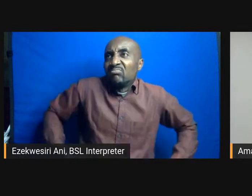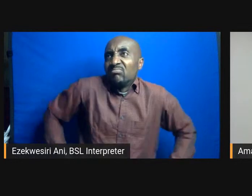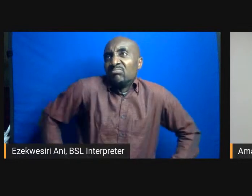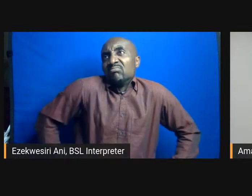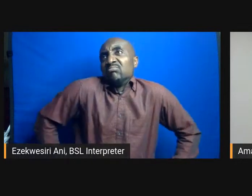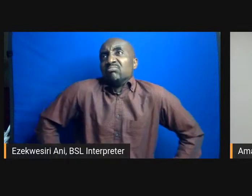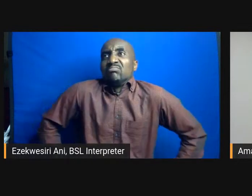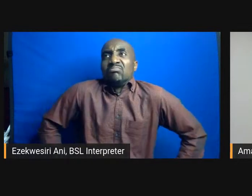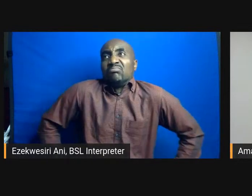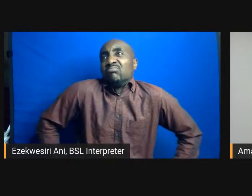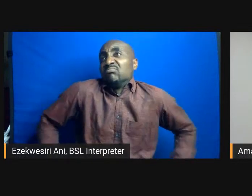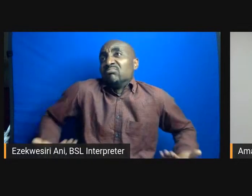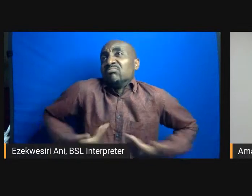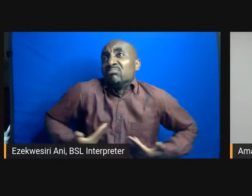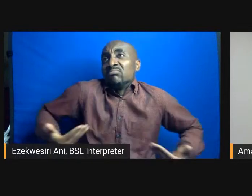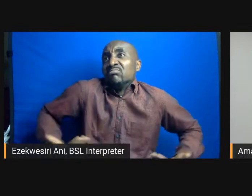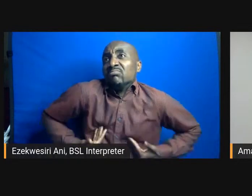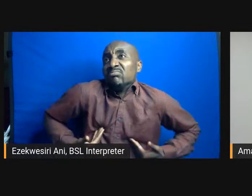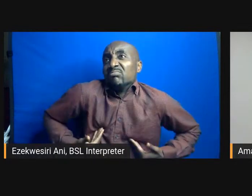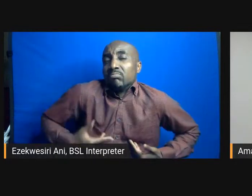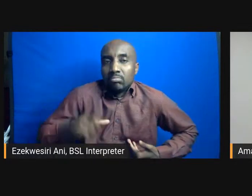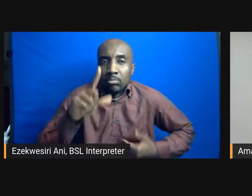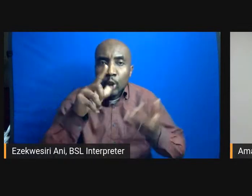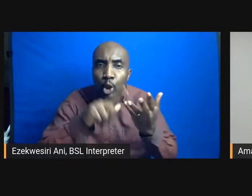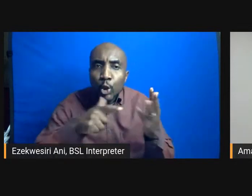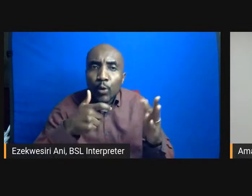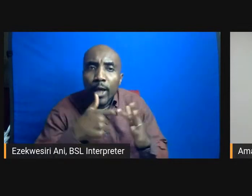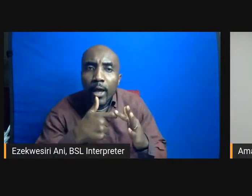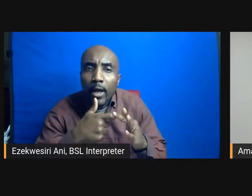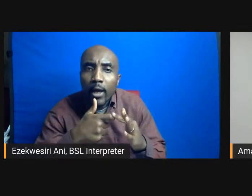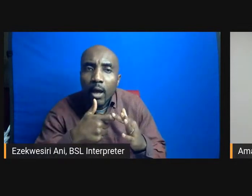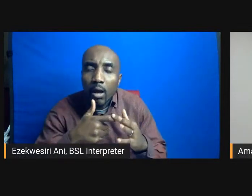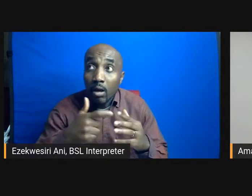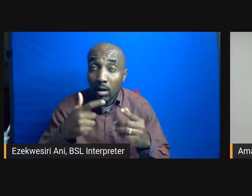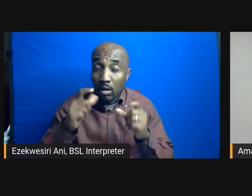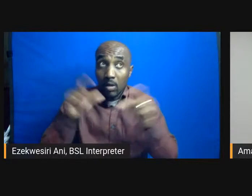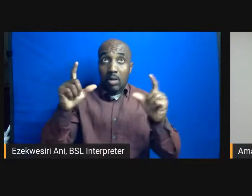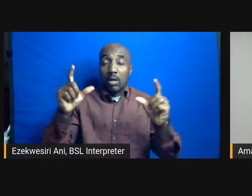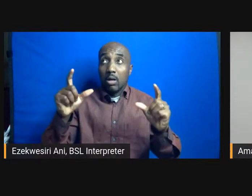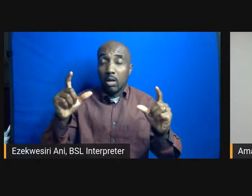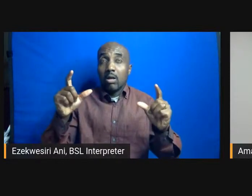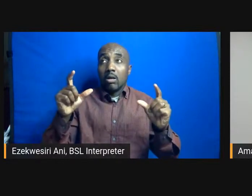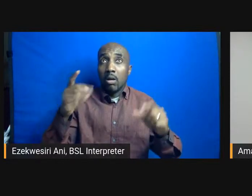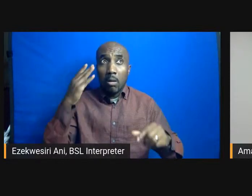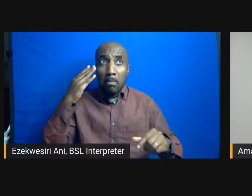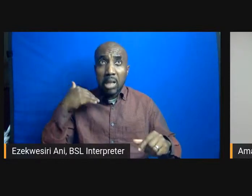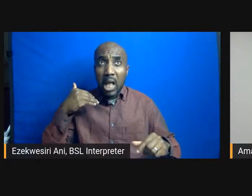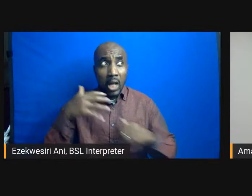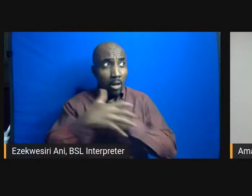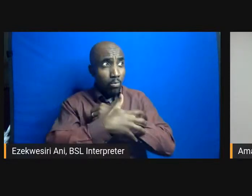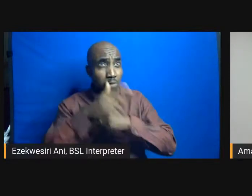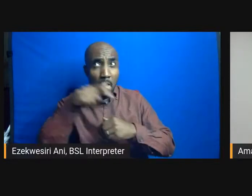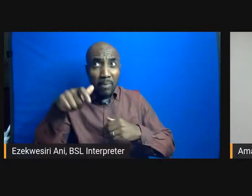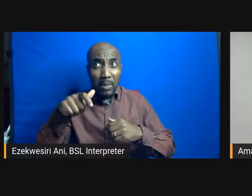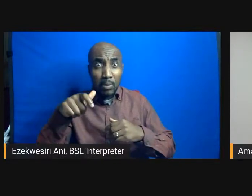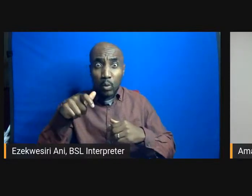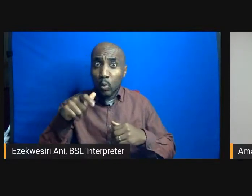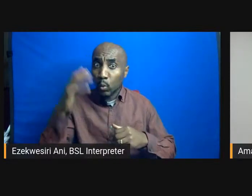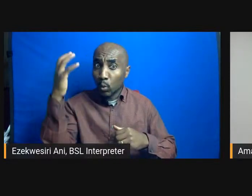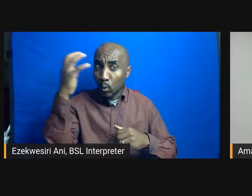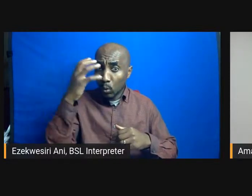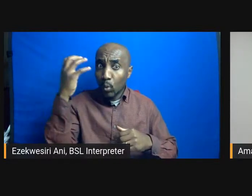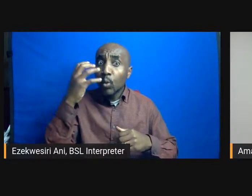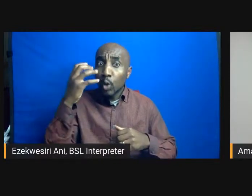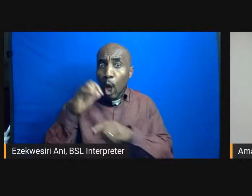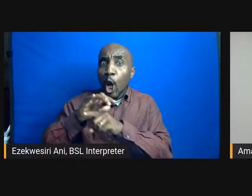Here in the UK, we were waking up to the reality that Black and brown people were more likely to die of COVID